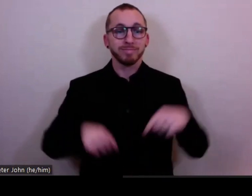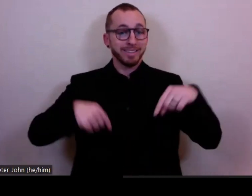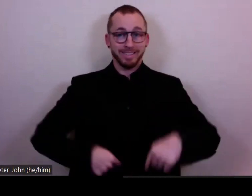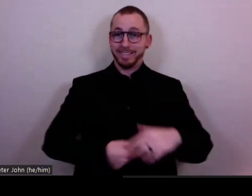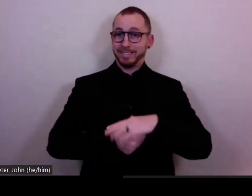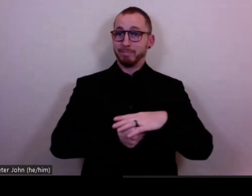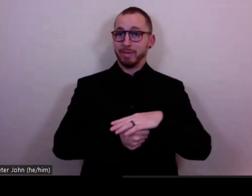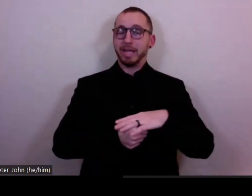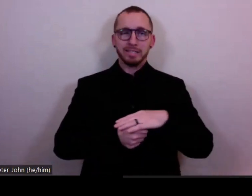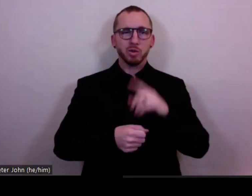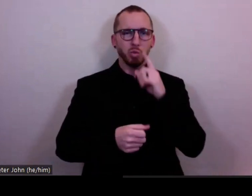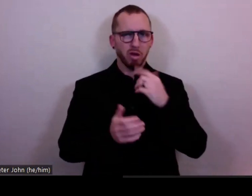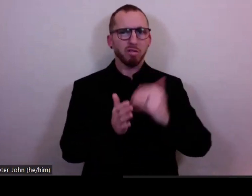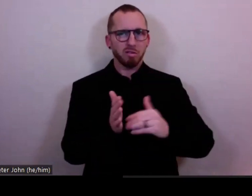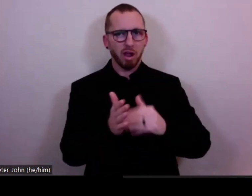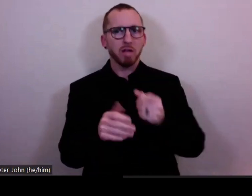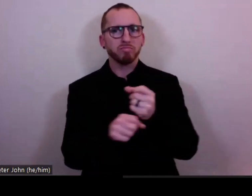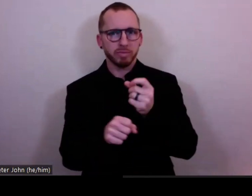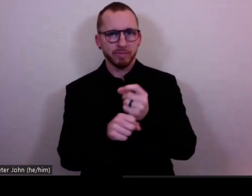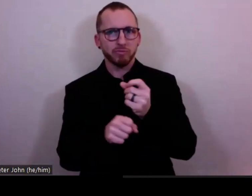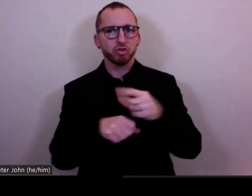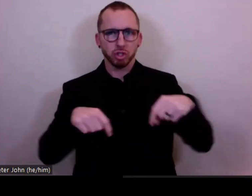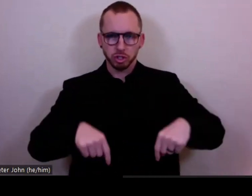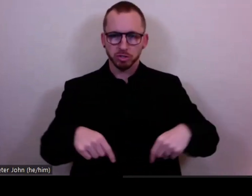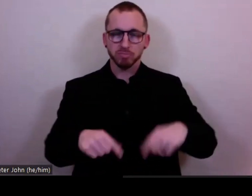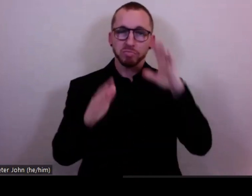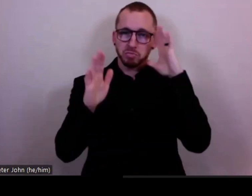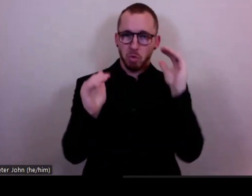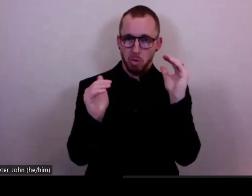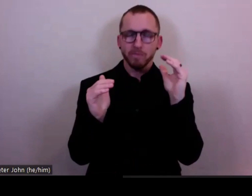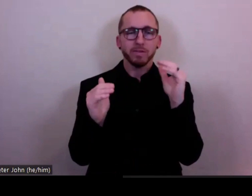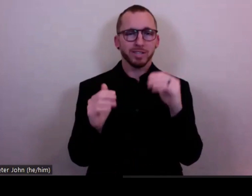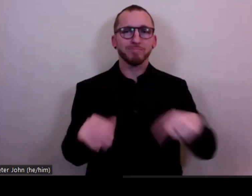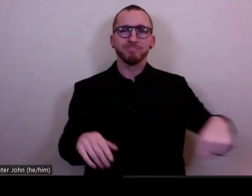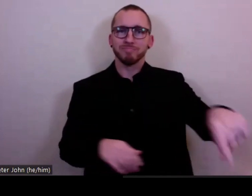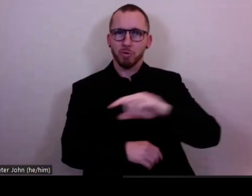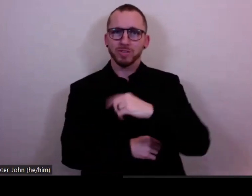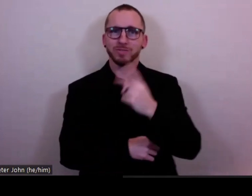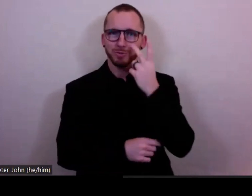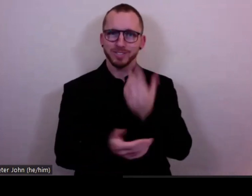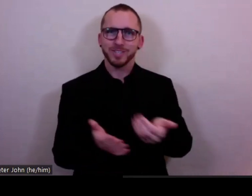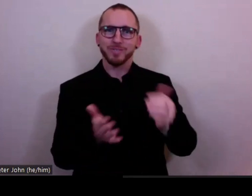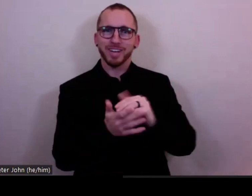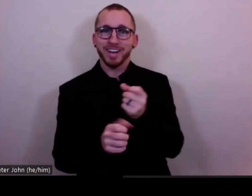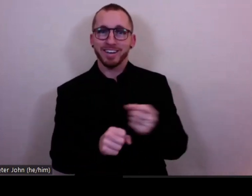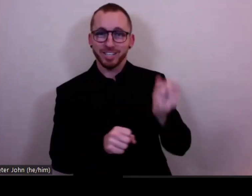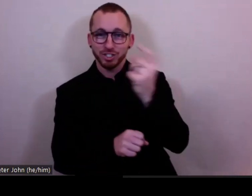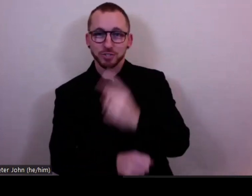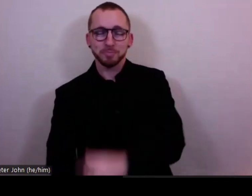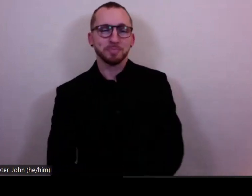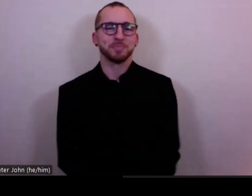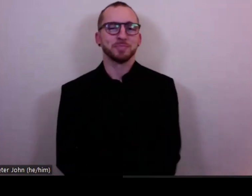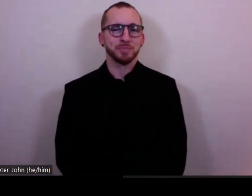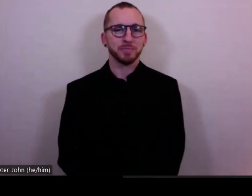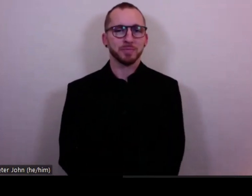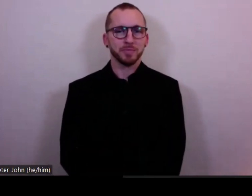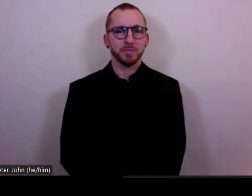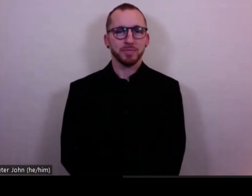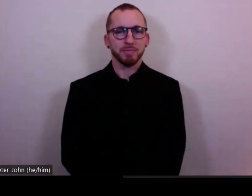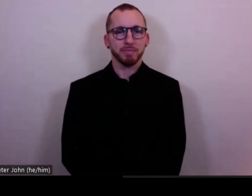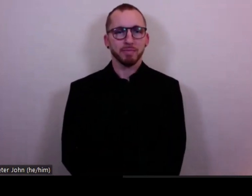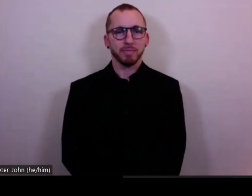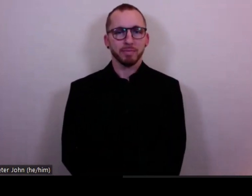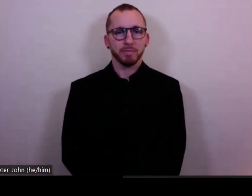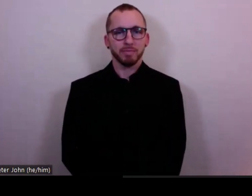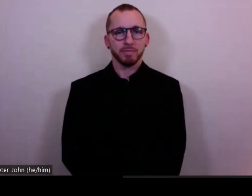location. So hopefully we'll see most of you back this time next year. And before I